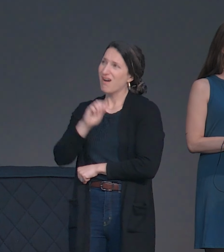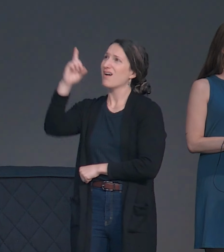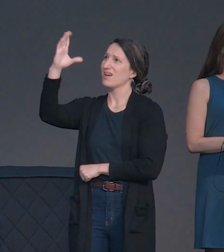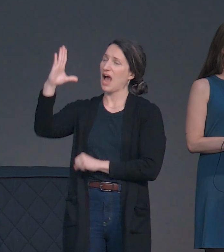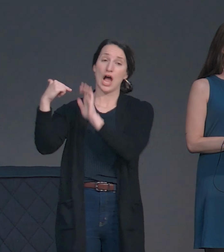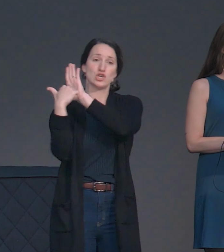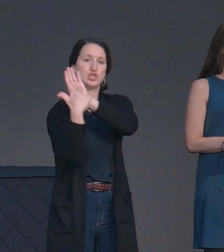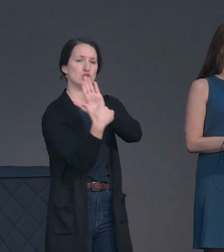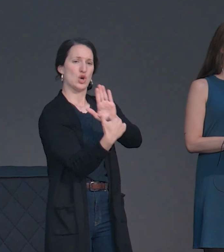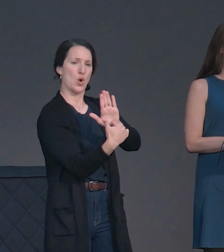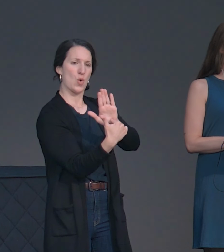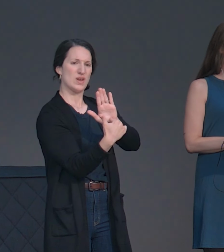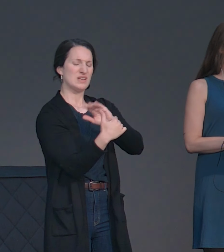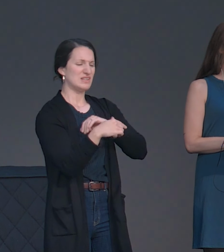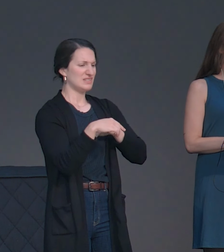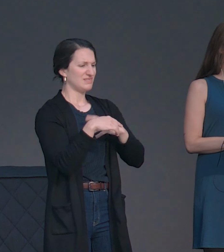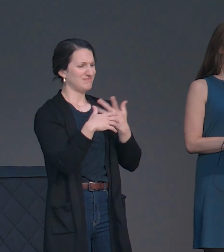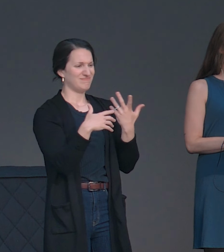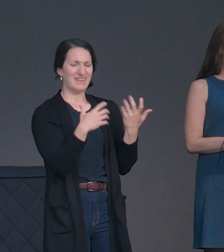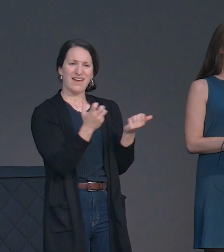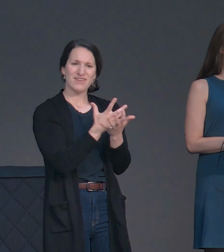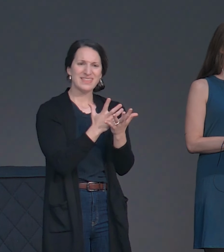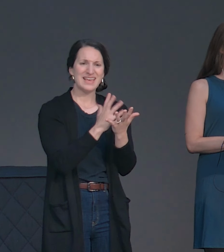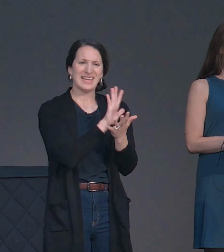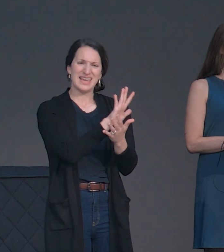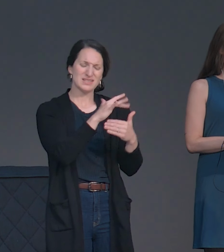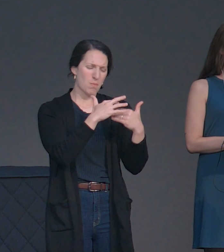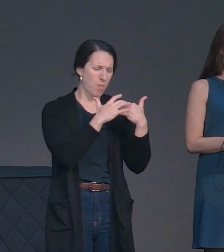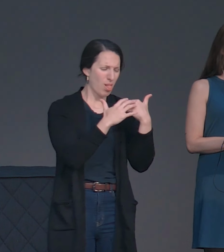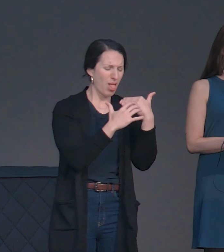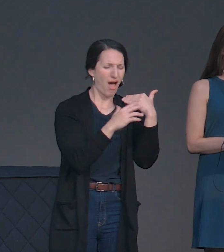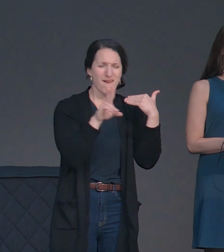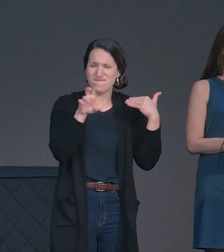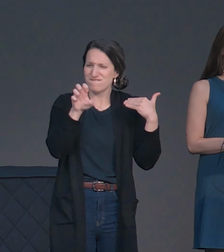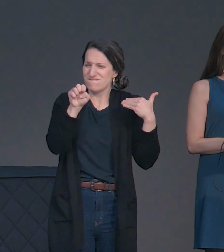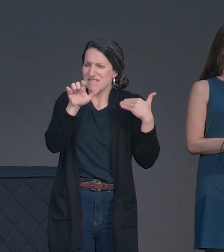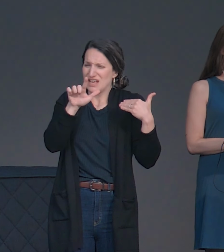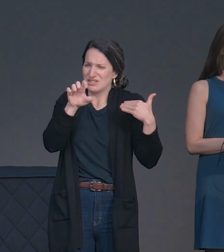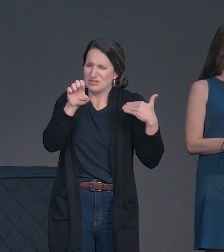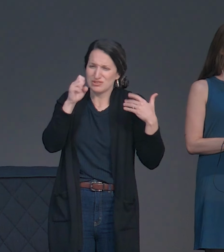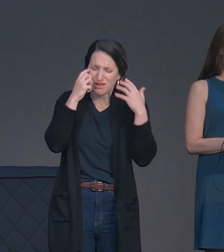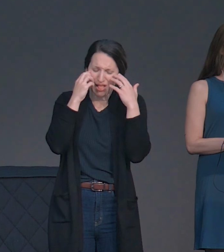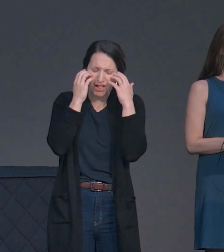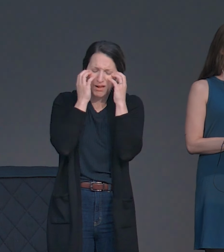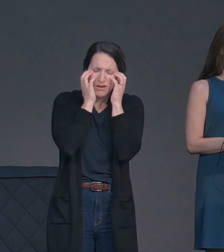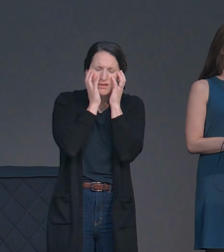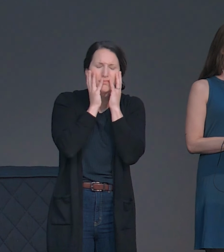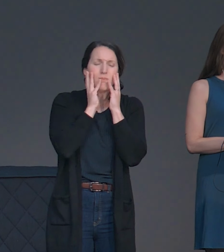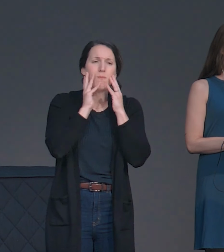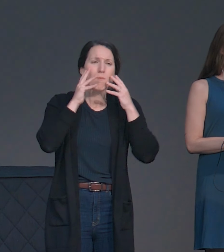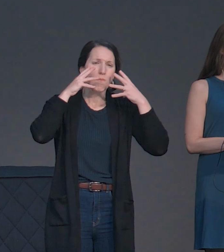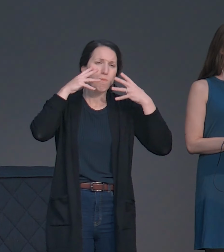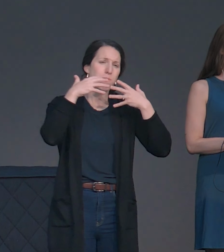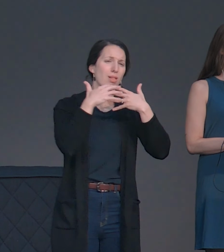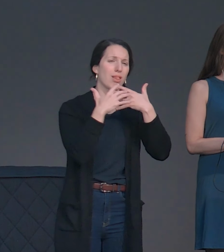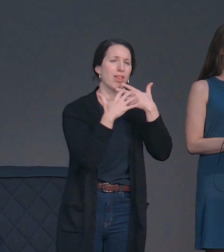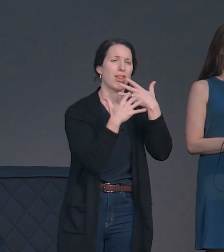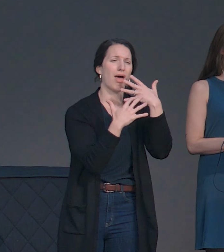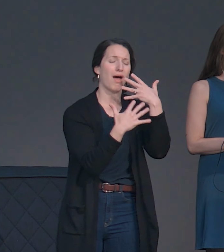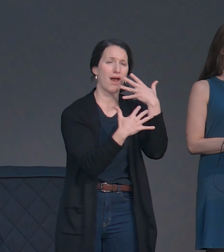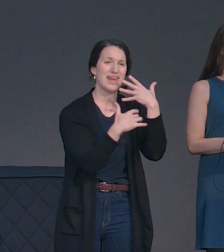the blood vessels around his sweat glands and his forehead ruptured from the intense strain, and blood sweat dripped down his face, and he